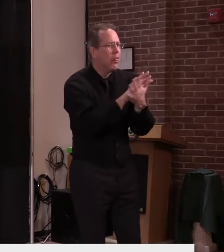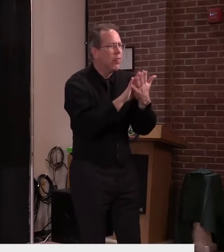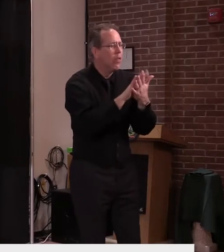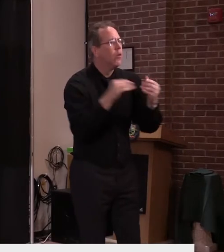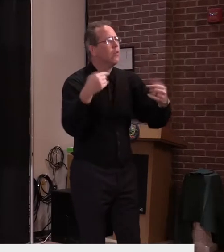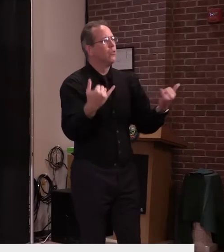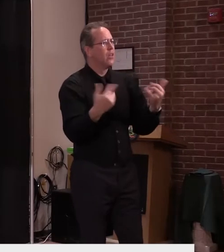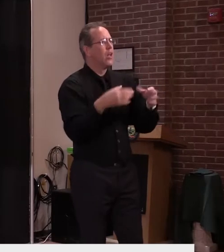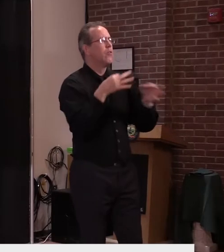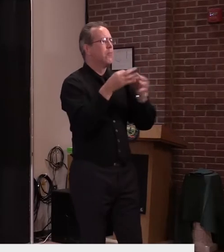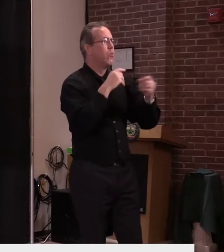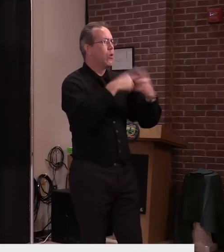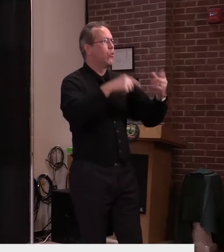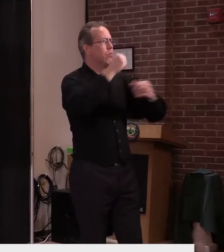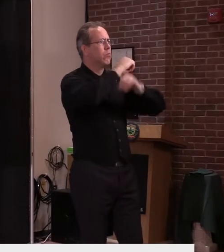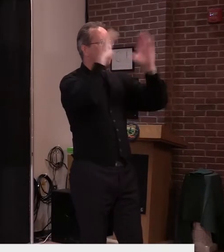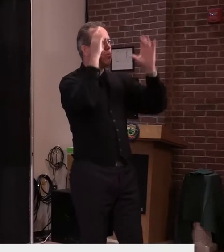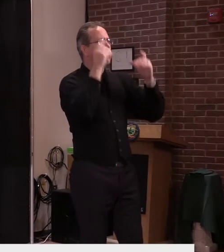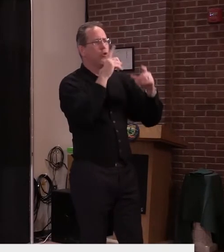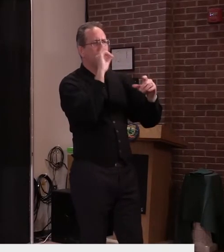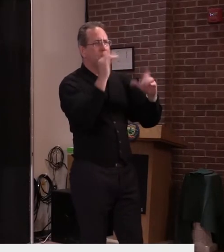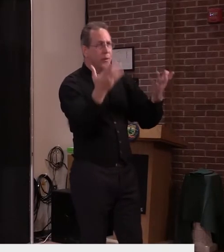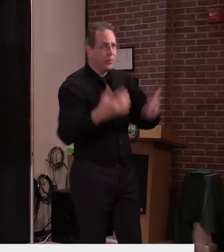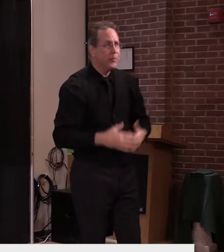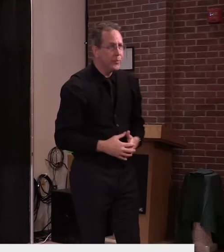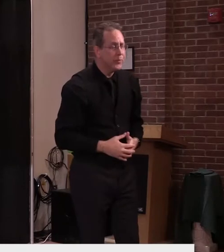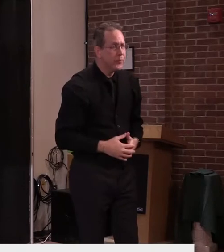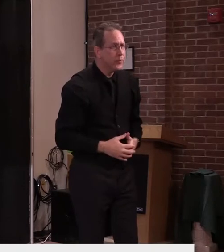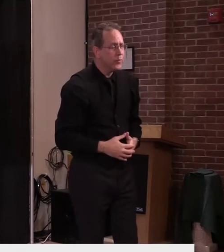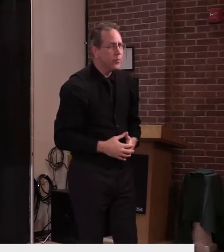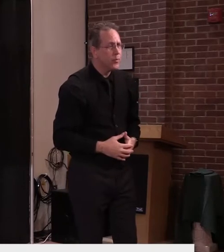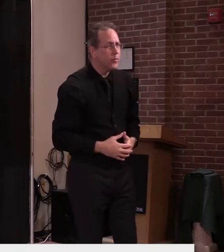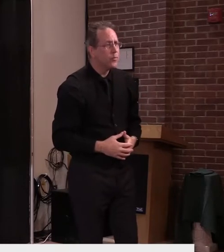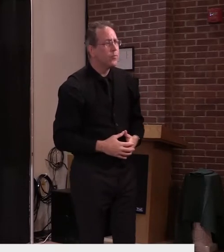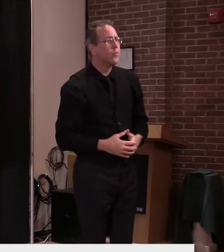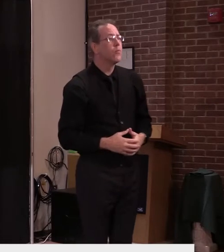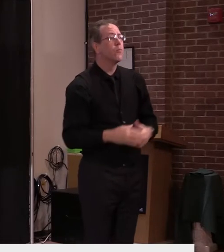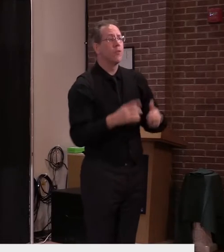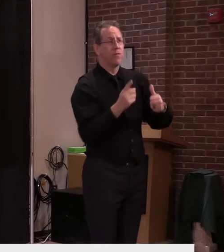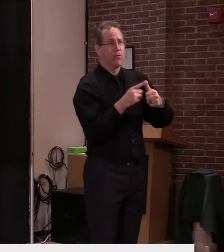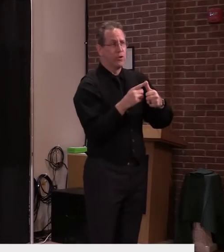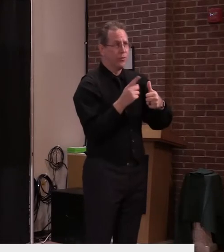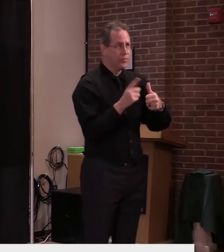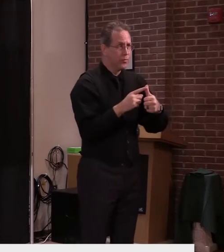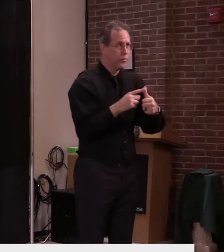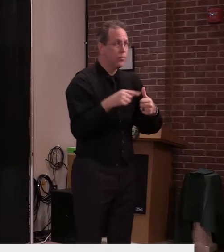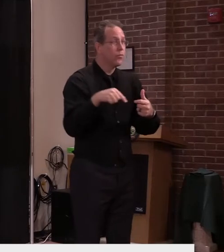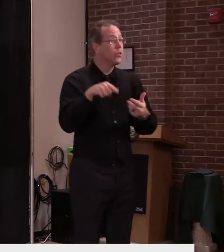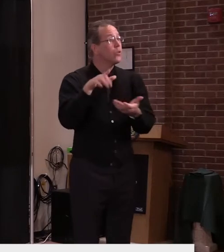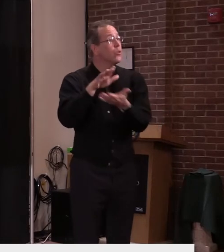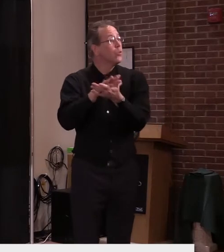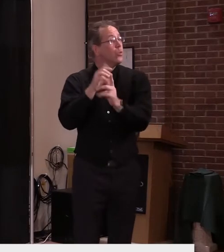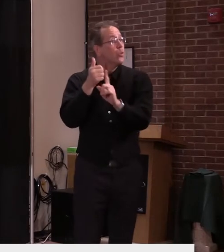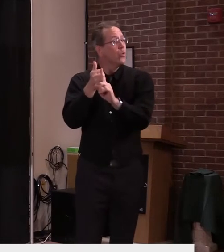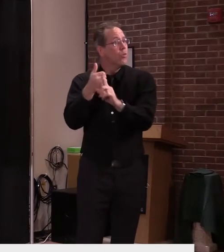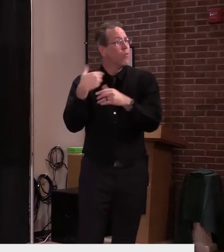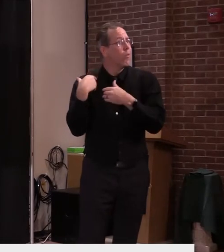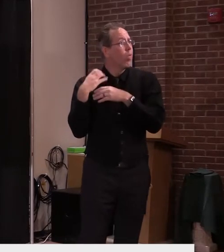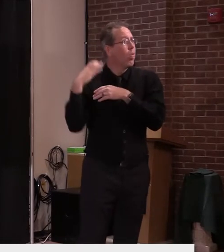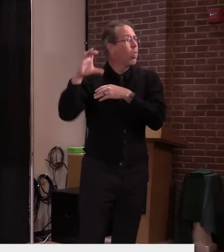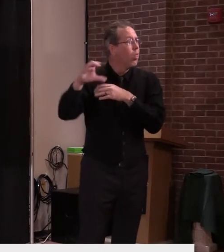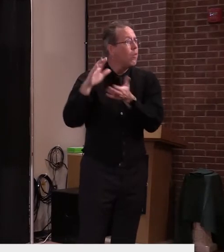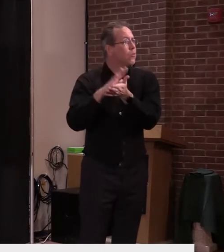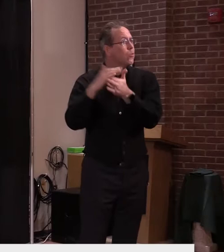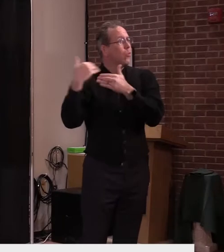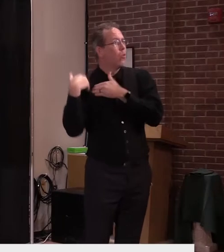change. General description of the change is that contact tracing in schools as we knew it will stop in favor of the process